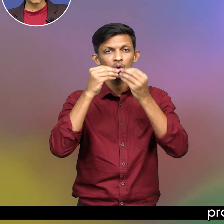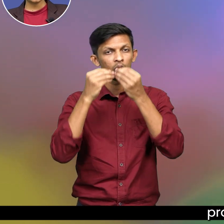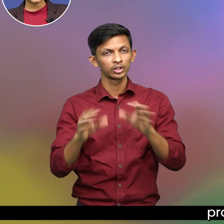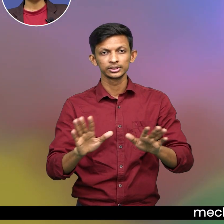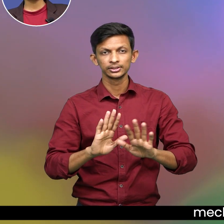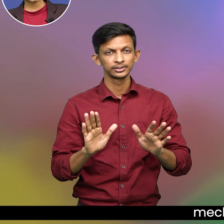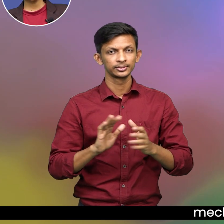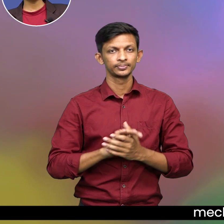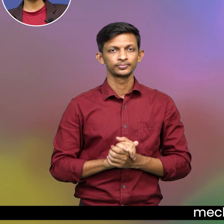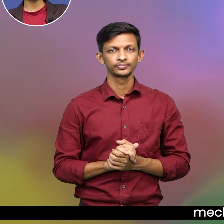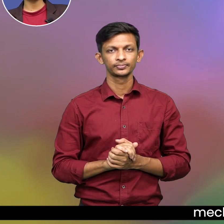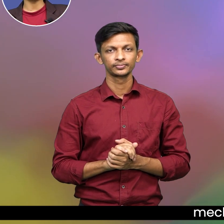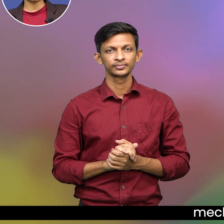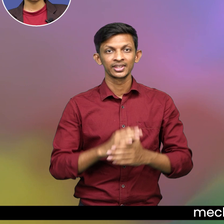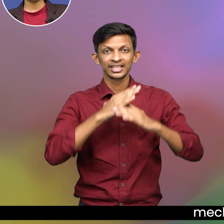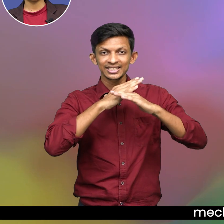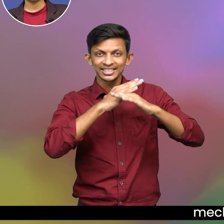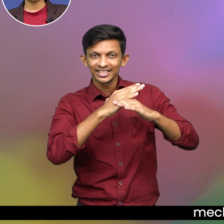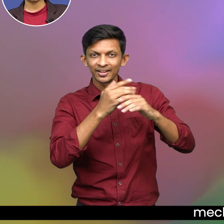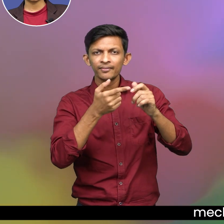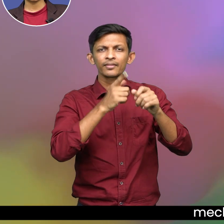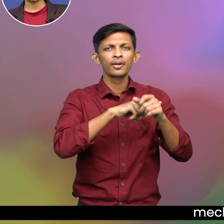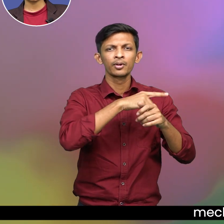protects from mechanical injury,